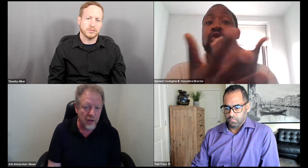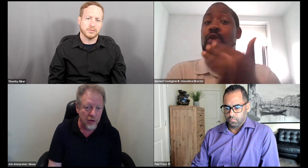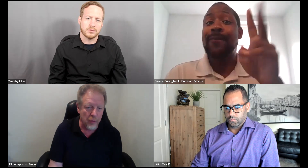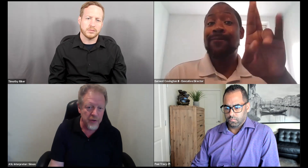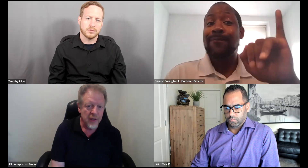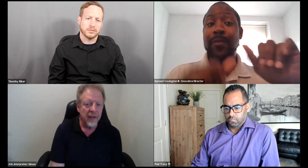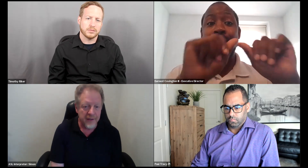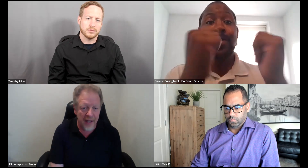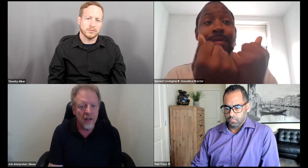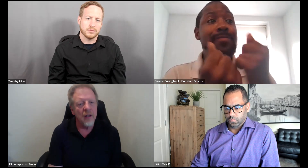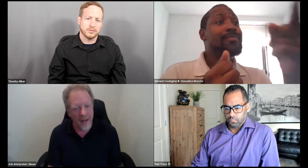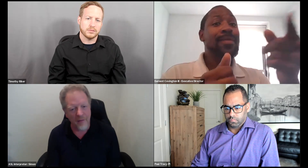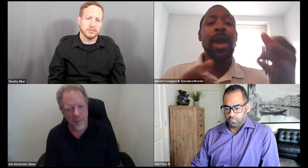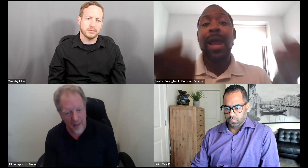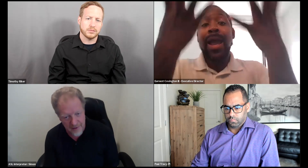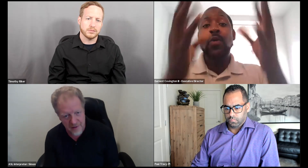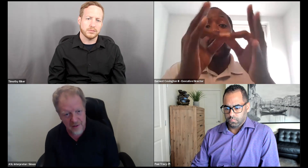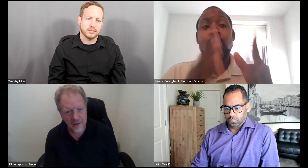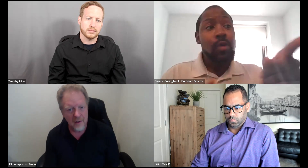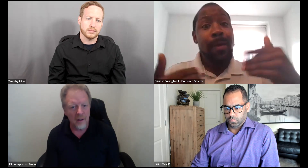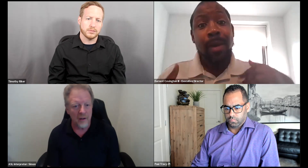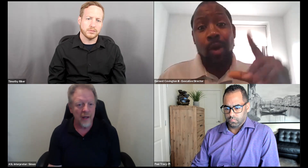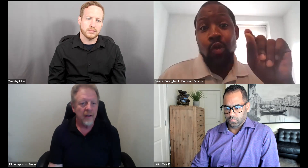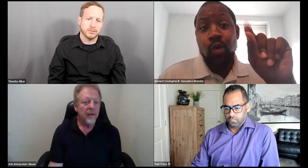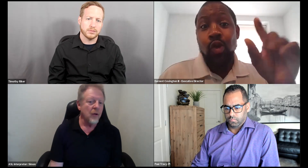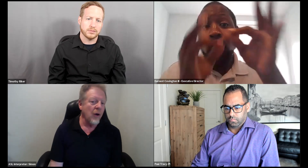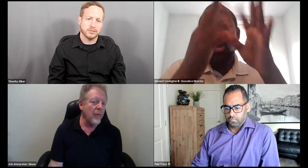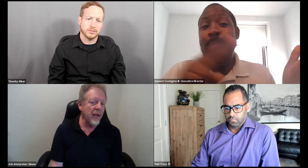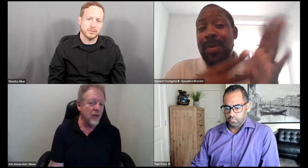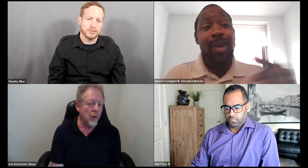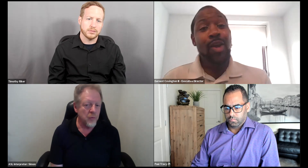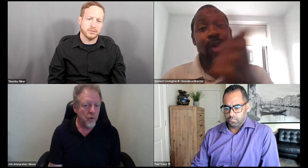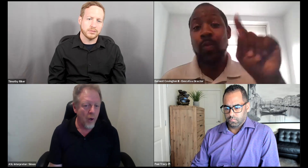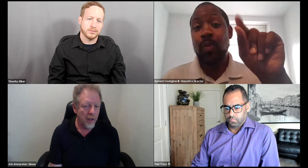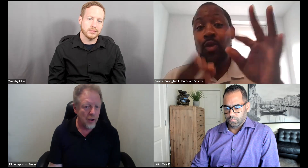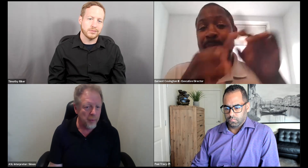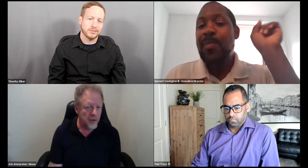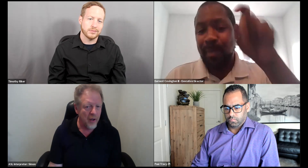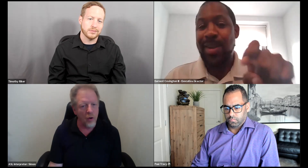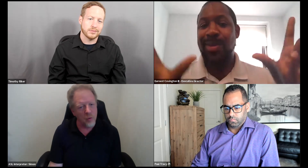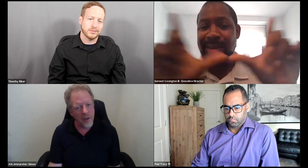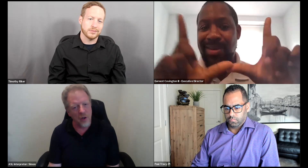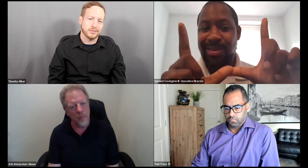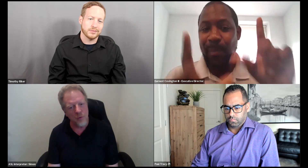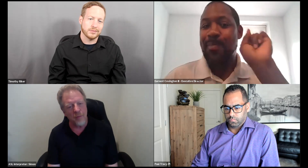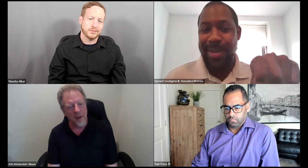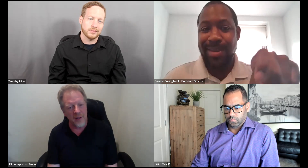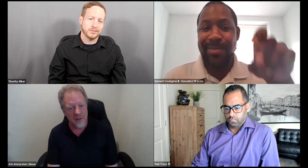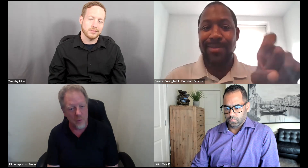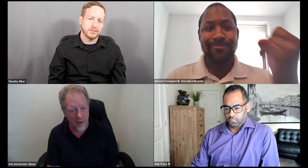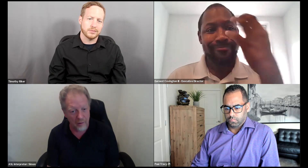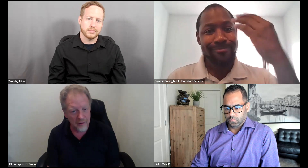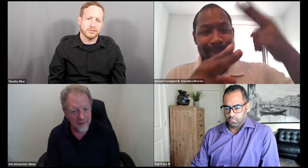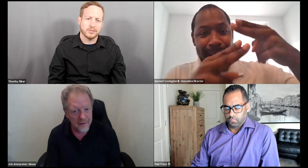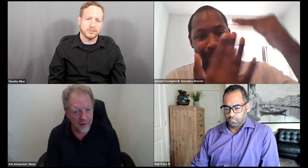addition to the interpreters in state, they have to be licensed, okay? So how many interpreters with 20 interpreters? Okay, all 20 interpreters would have to be